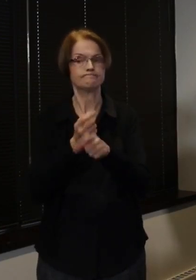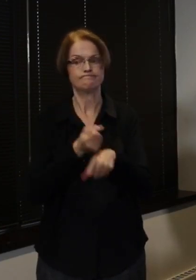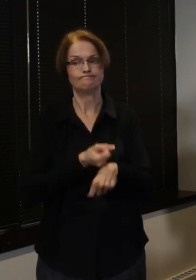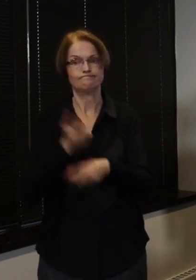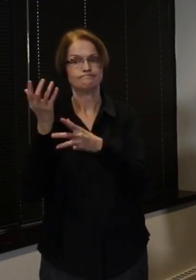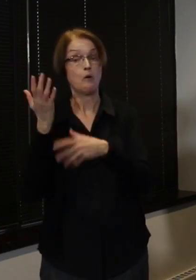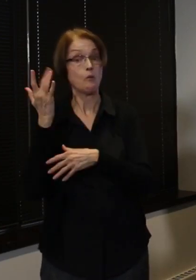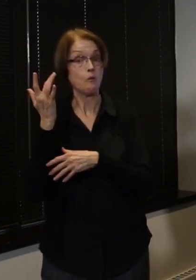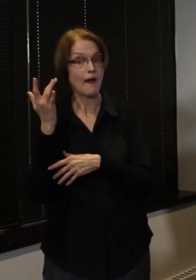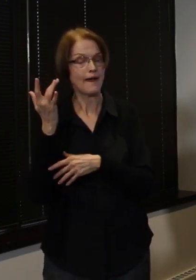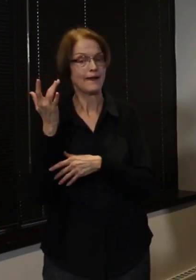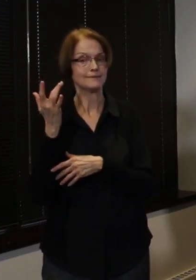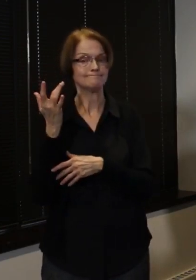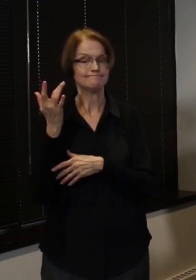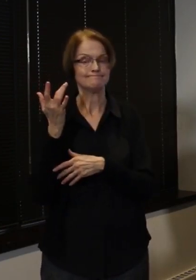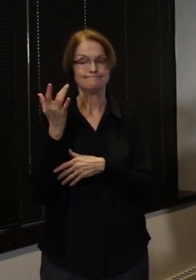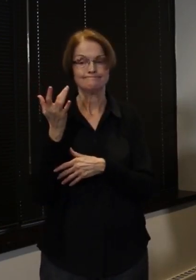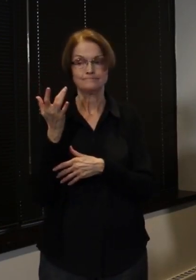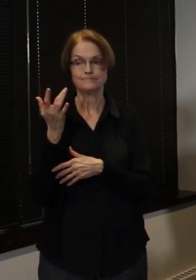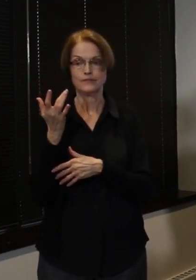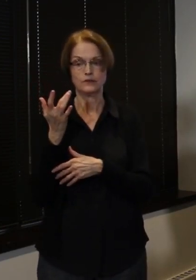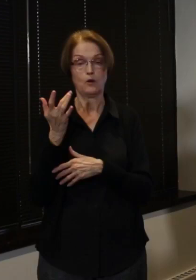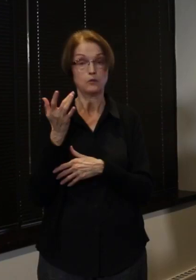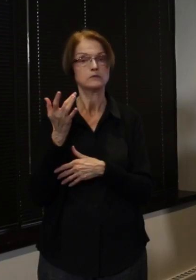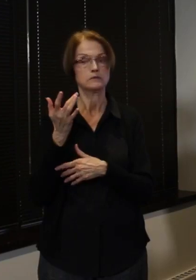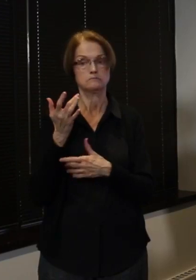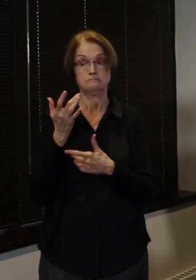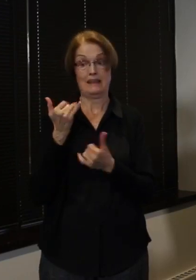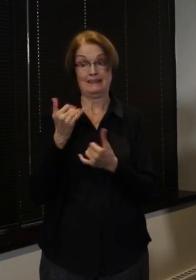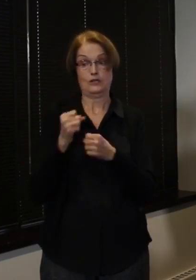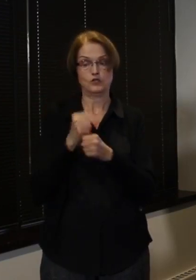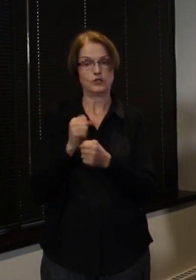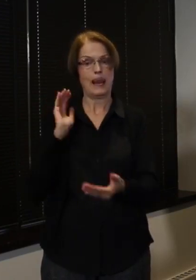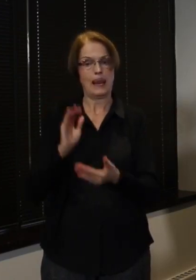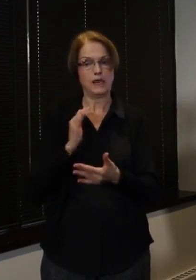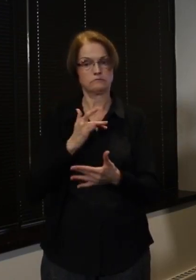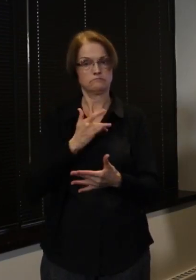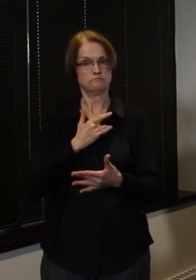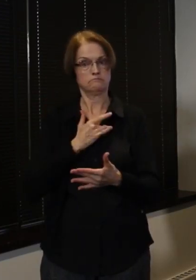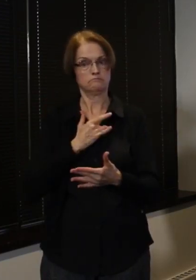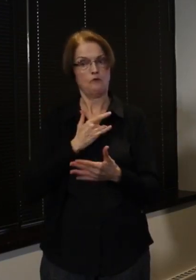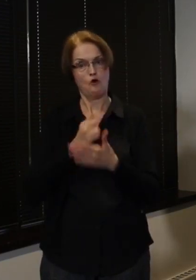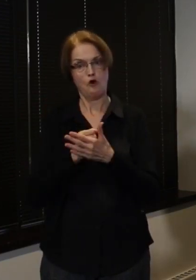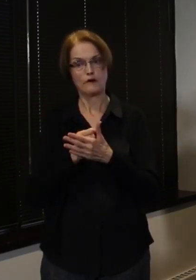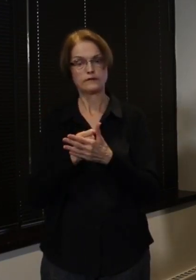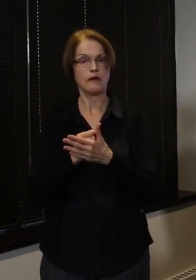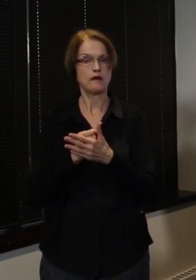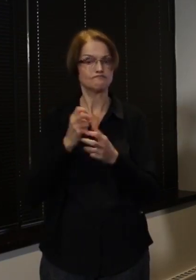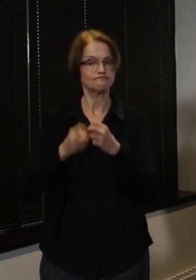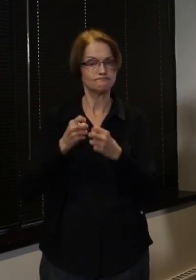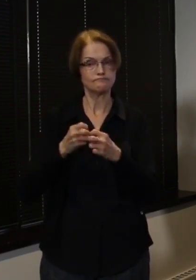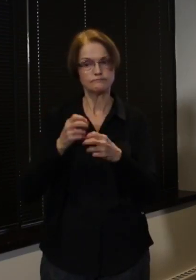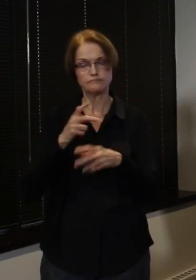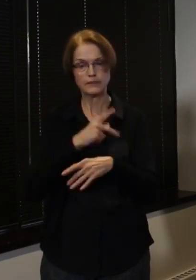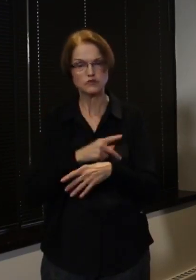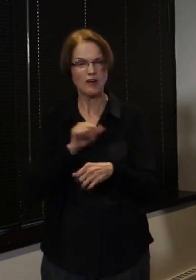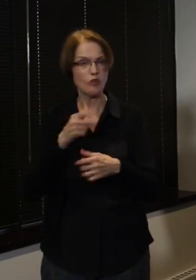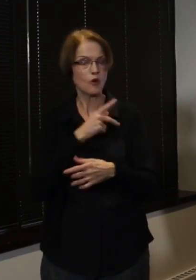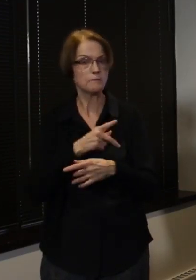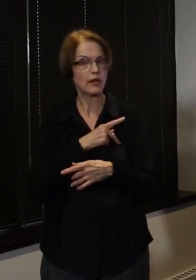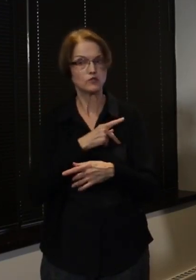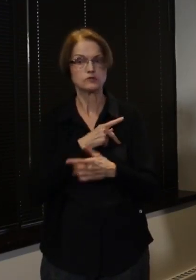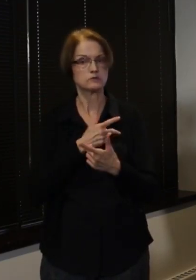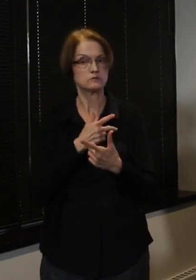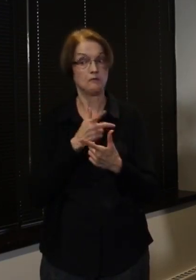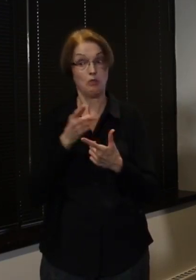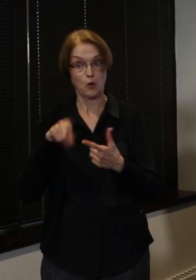as many cardiac patients as we were in previous years, or other types of patients that we'd been seeing